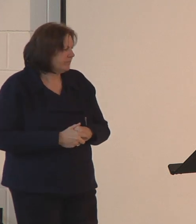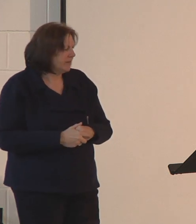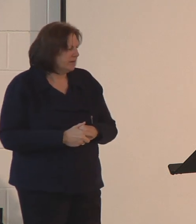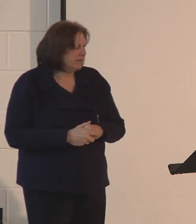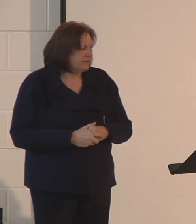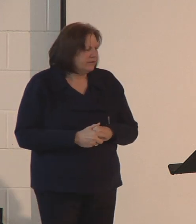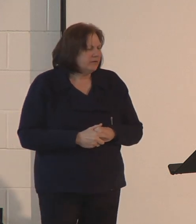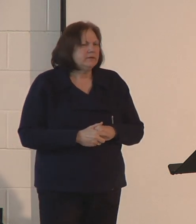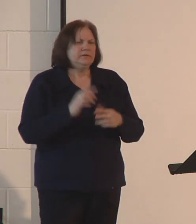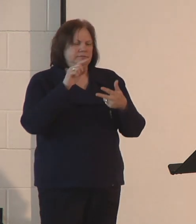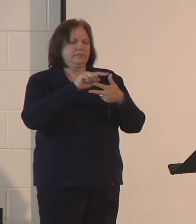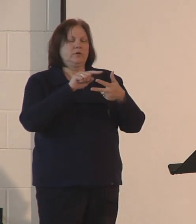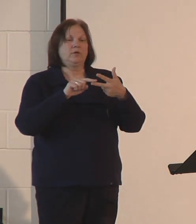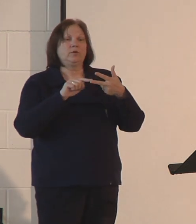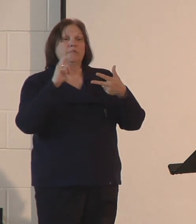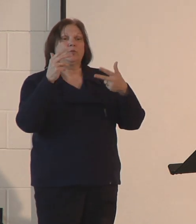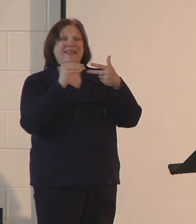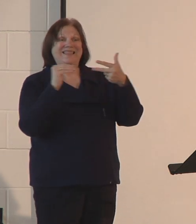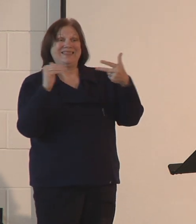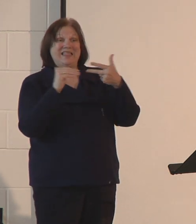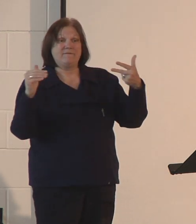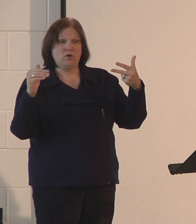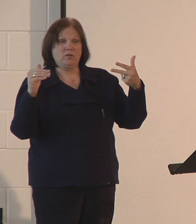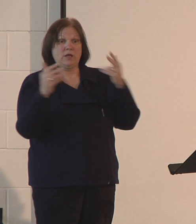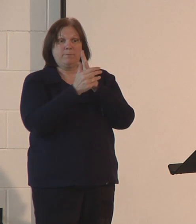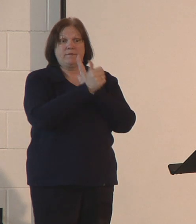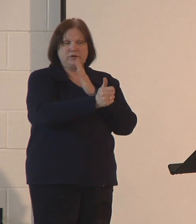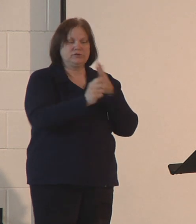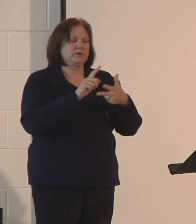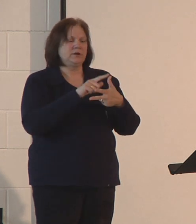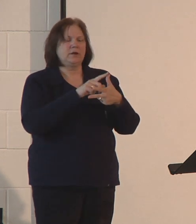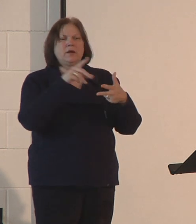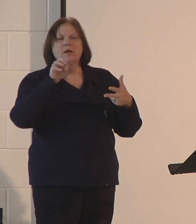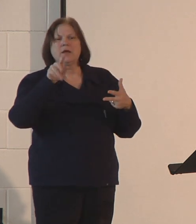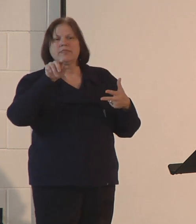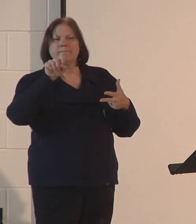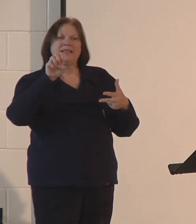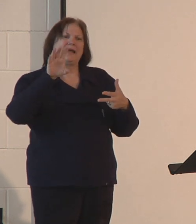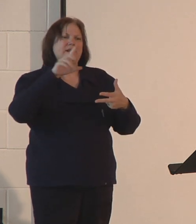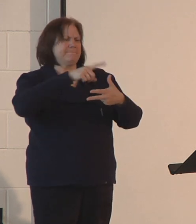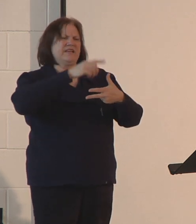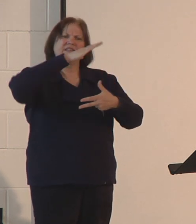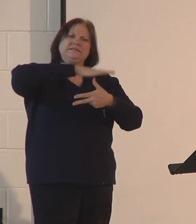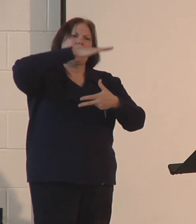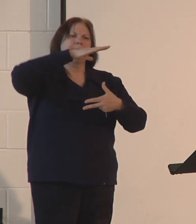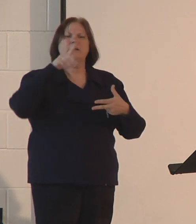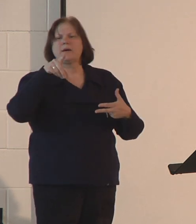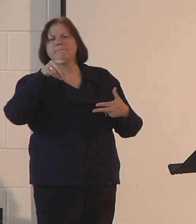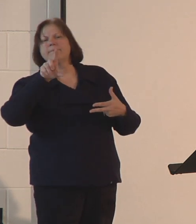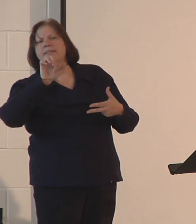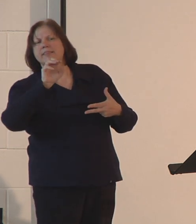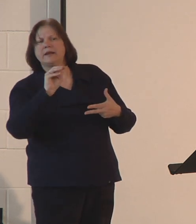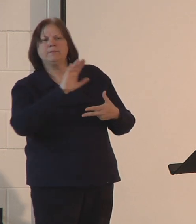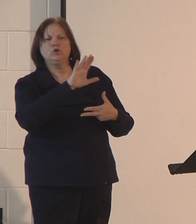So there are three levels of language proficiencies. They are the platinum, which is the highest.